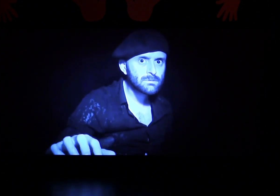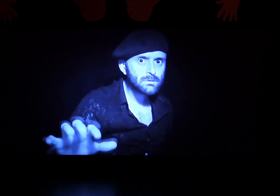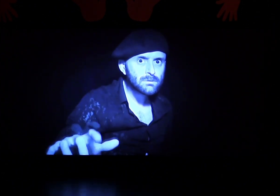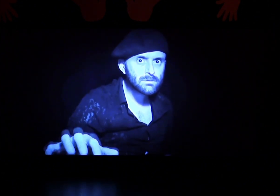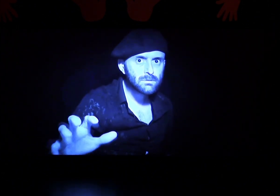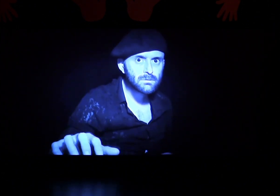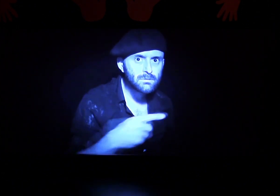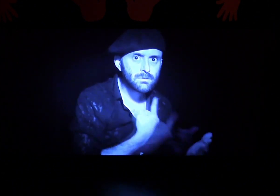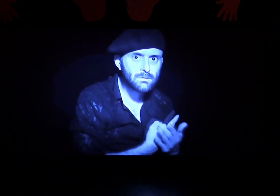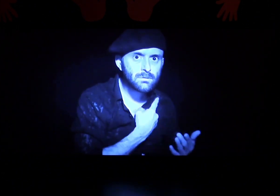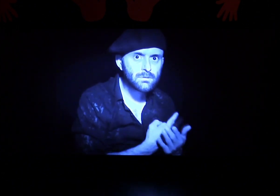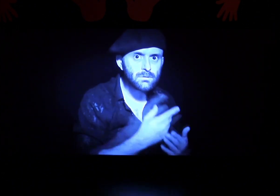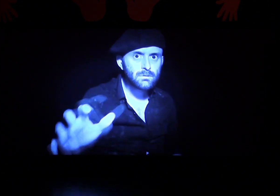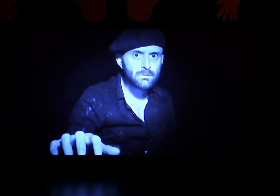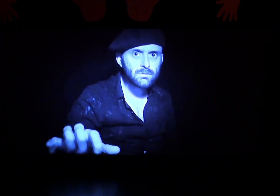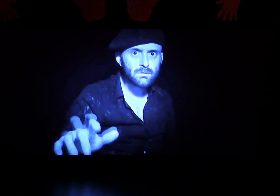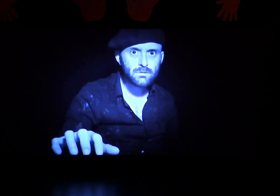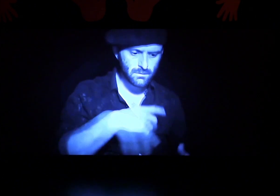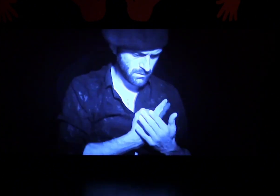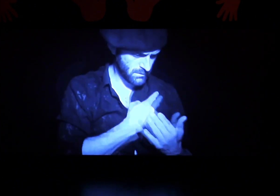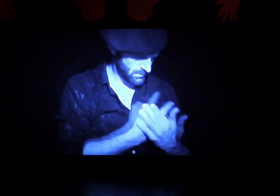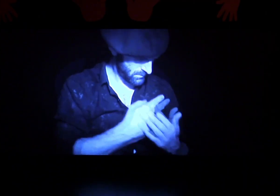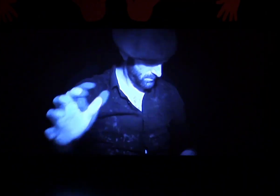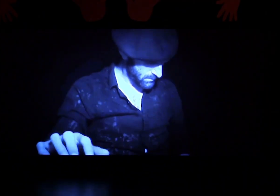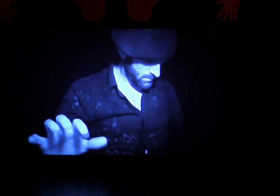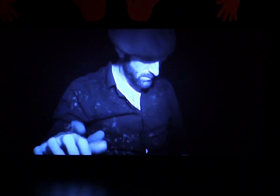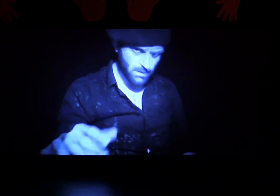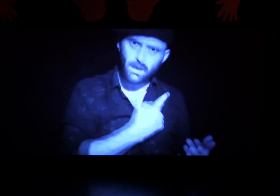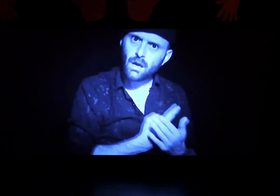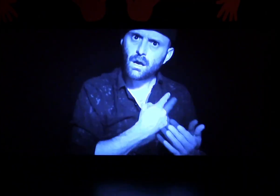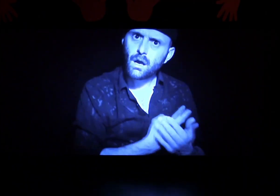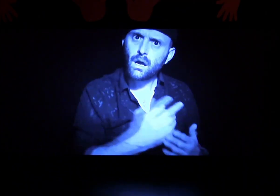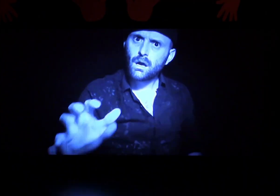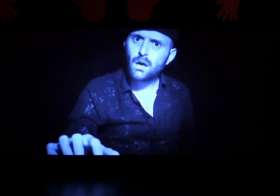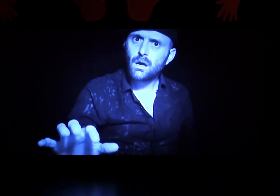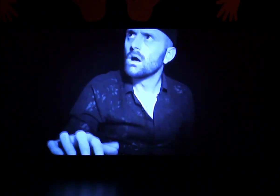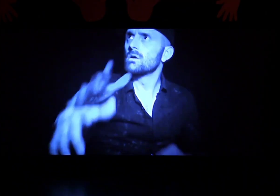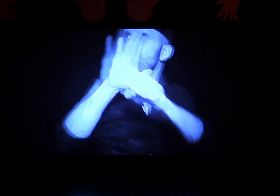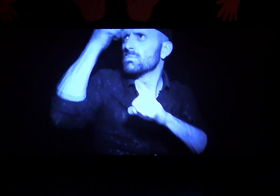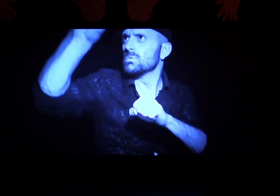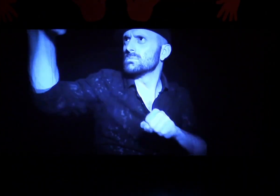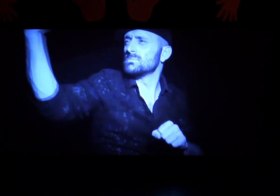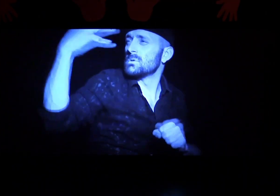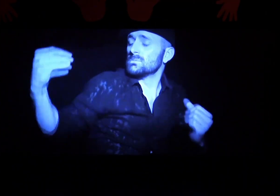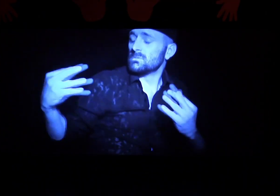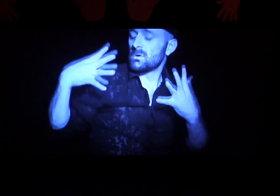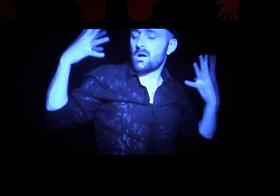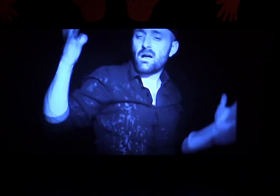tick, tock, tick, tock, tick, tock, heartbeat, tick, tock, heartbeat, tick, tock, something